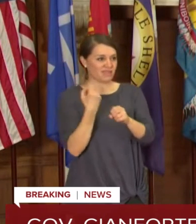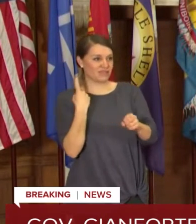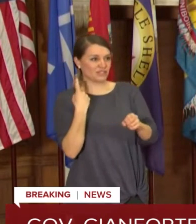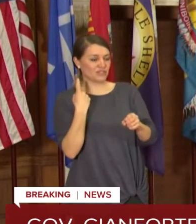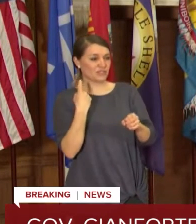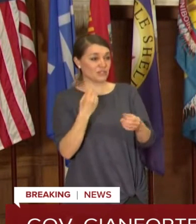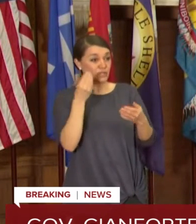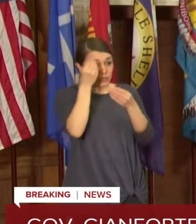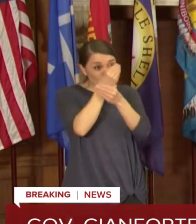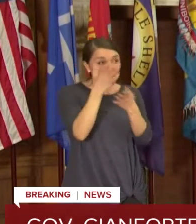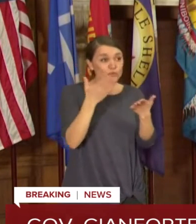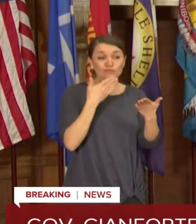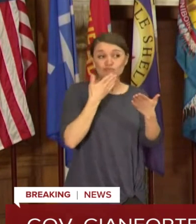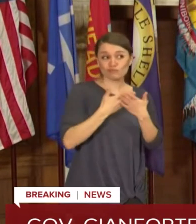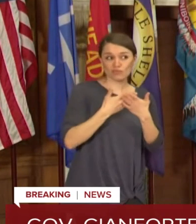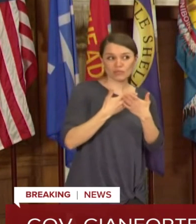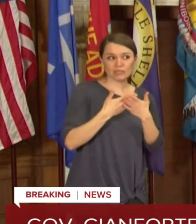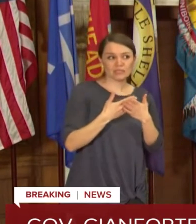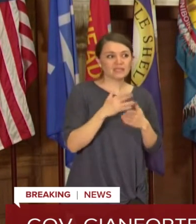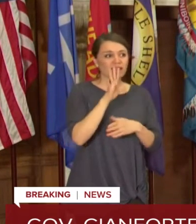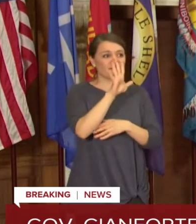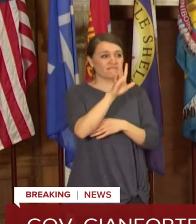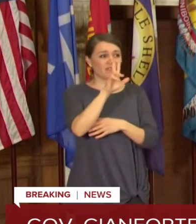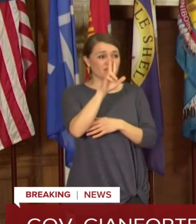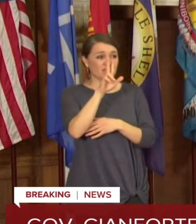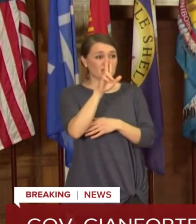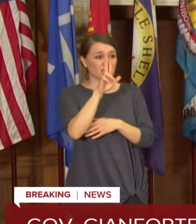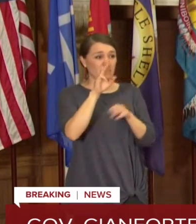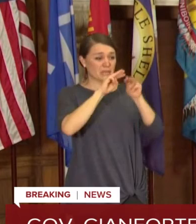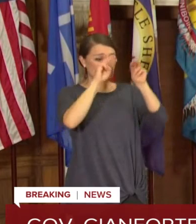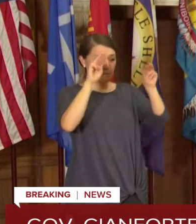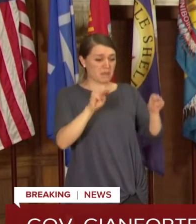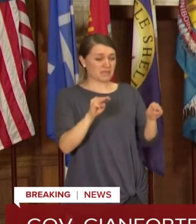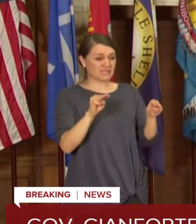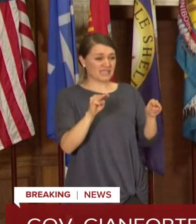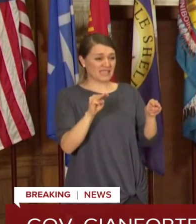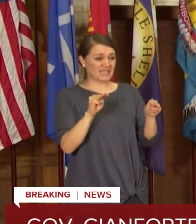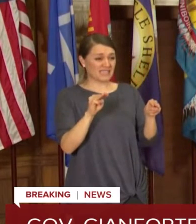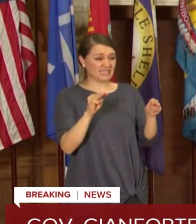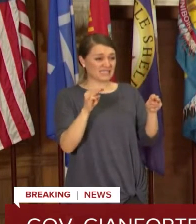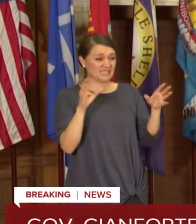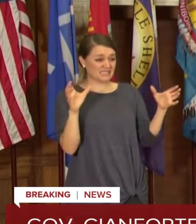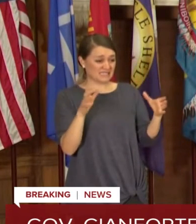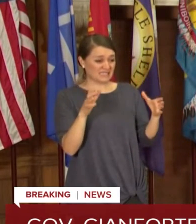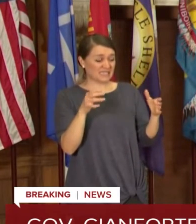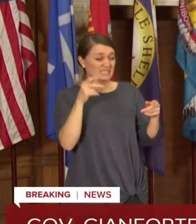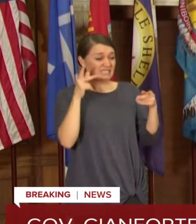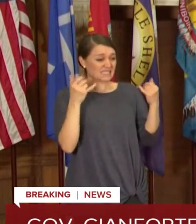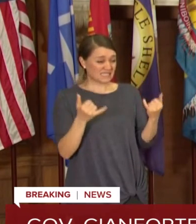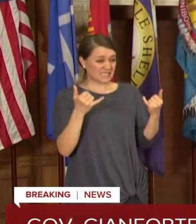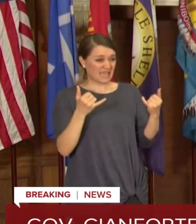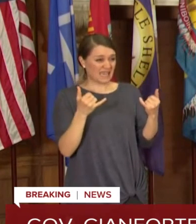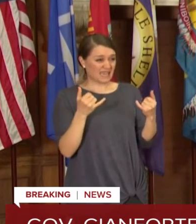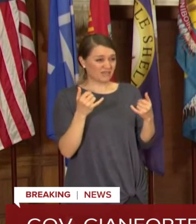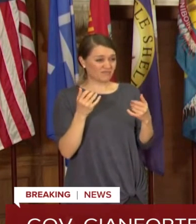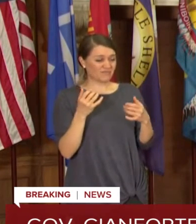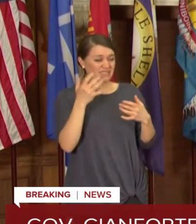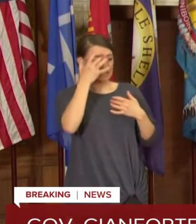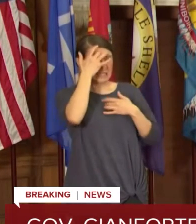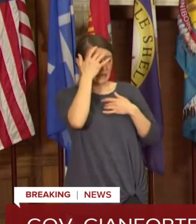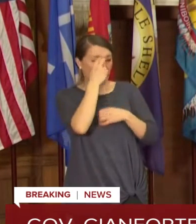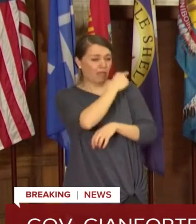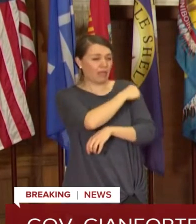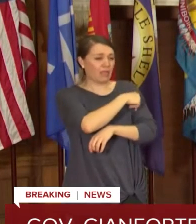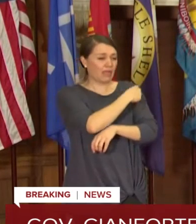is good news, 53 Montanans today are still hospitalized for COVID-19. For those